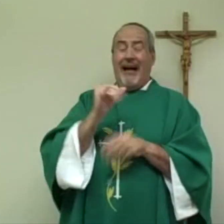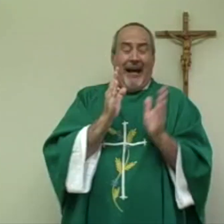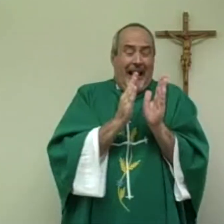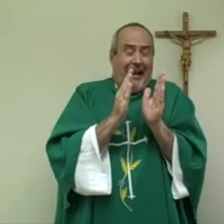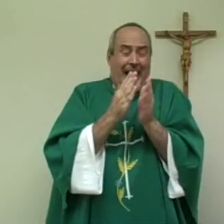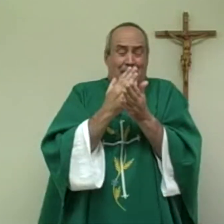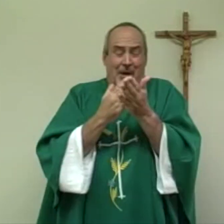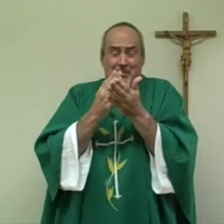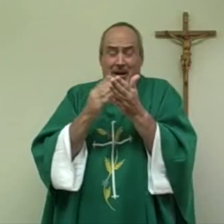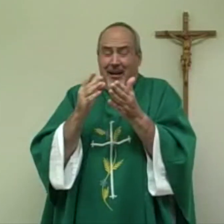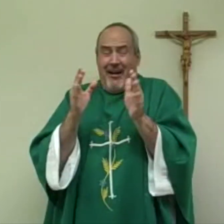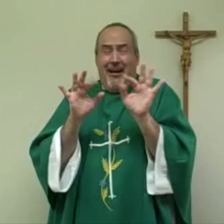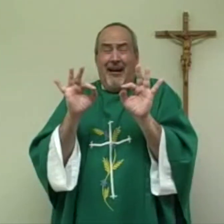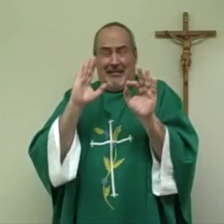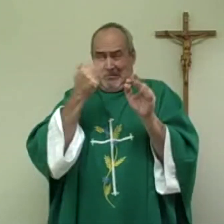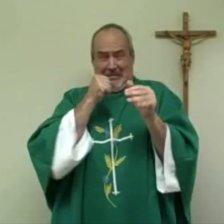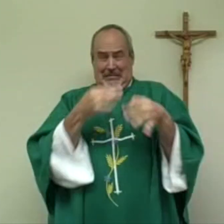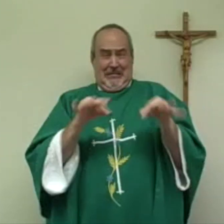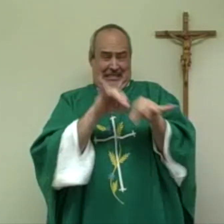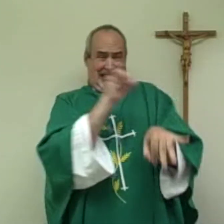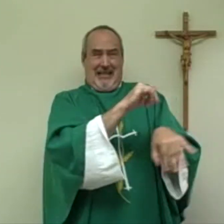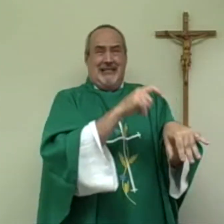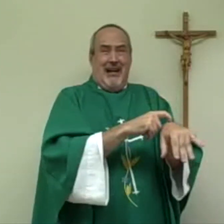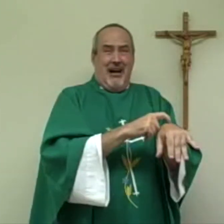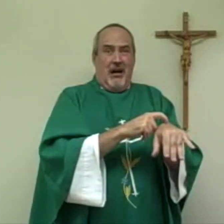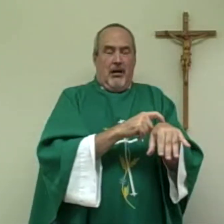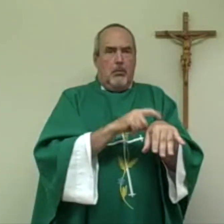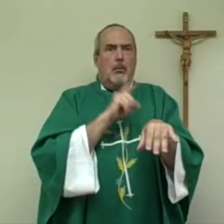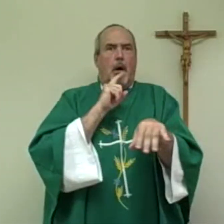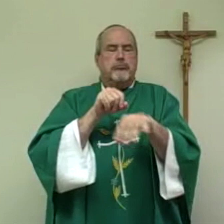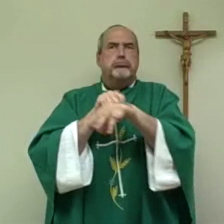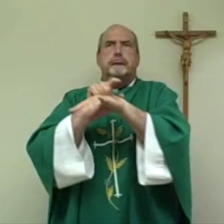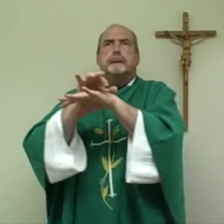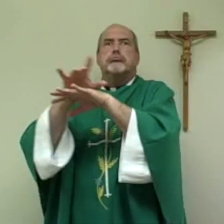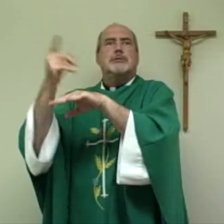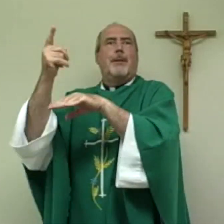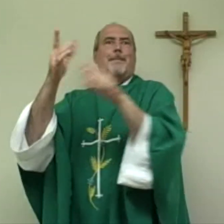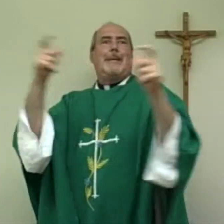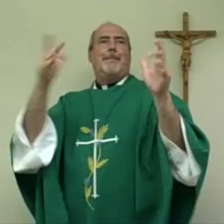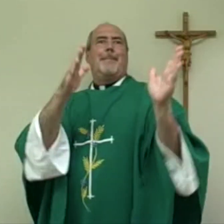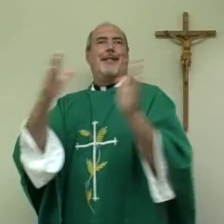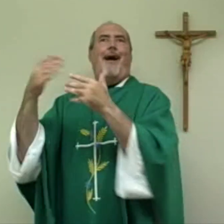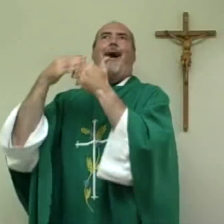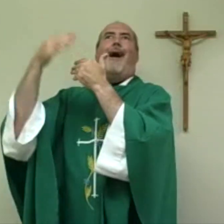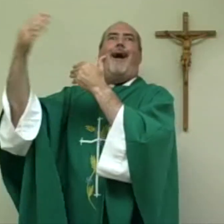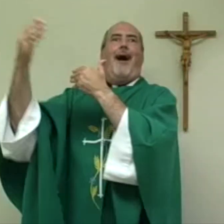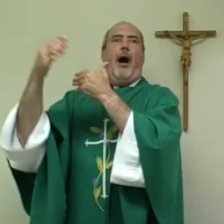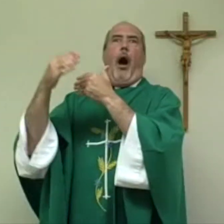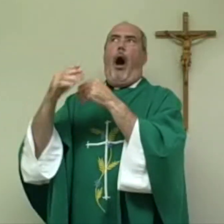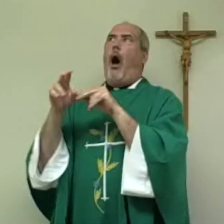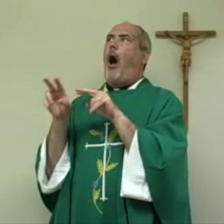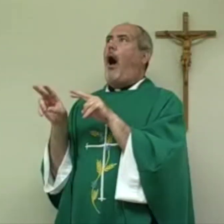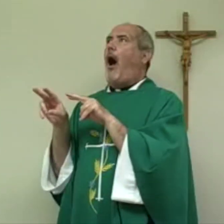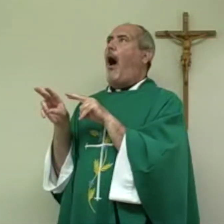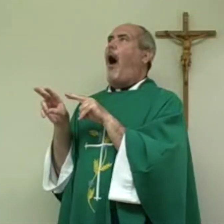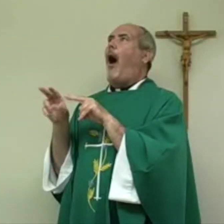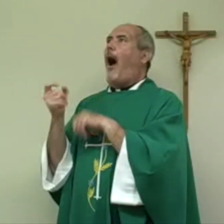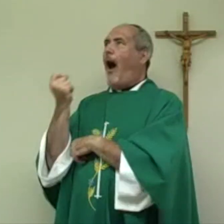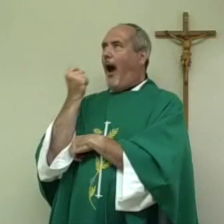a cumulative snapshot of all those little things that we did throughout life that helped lead to